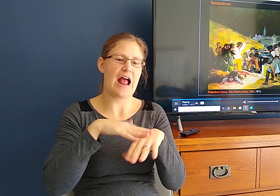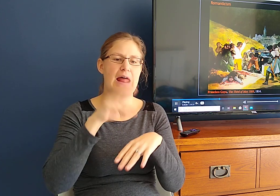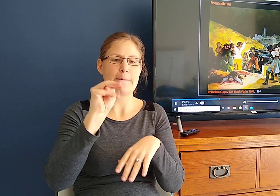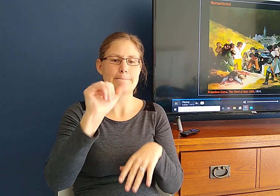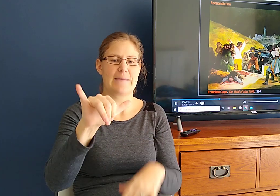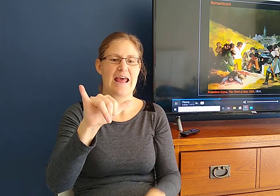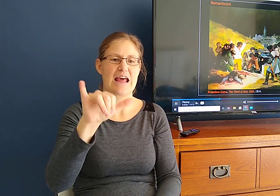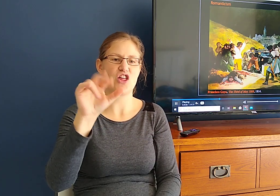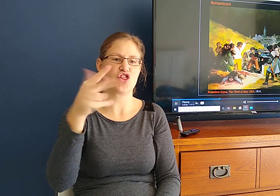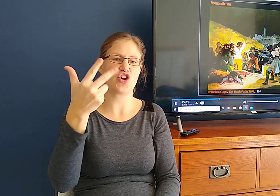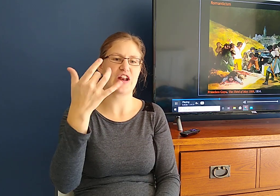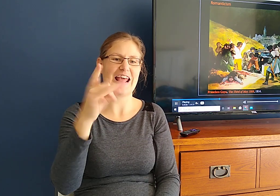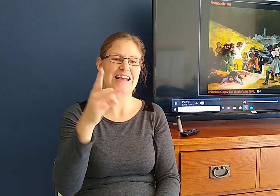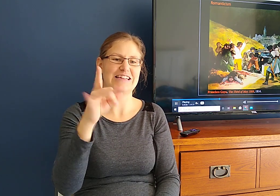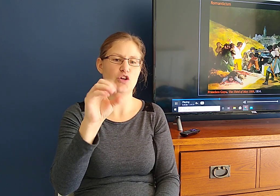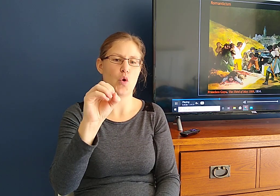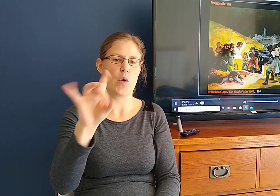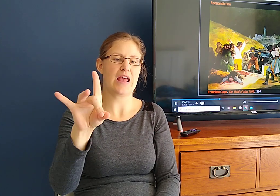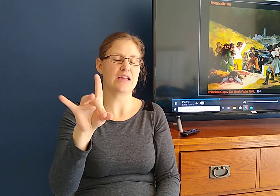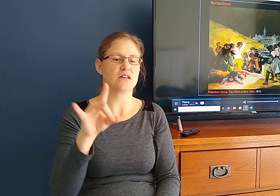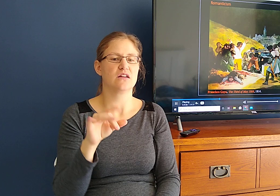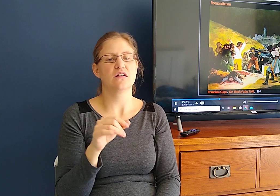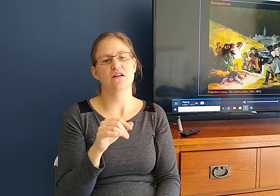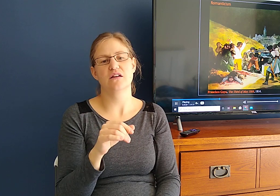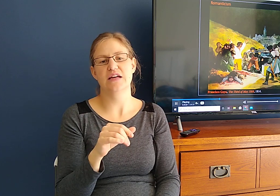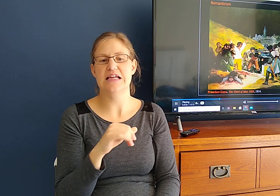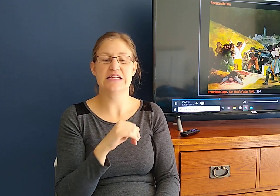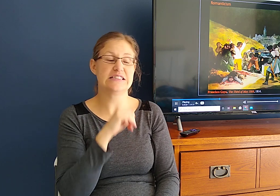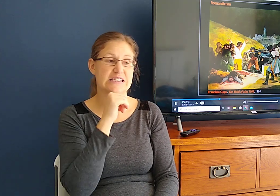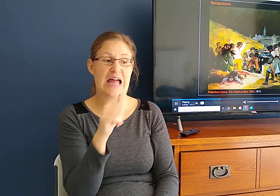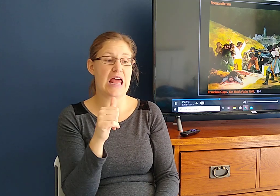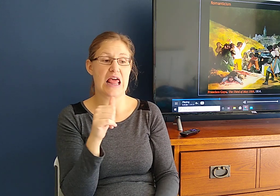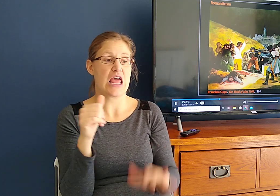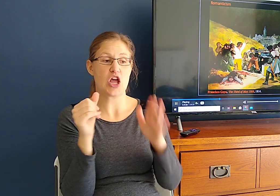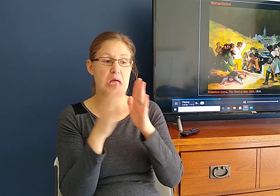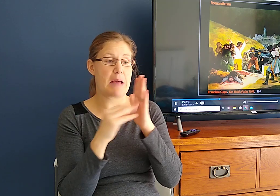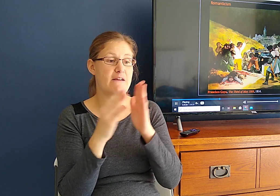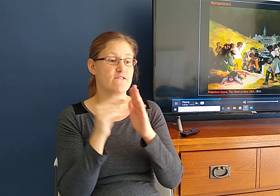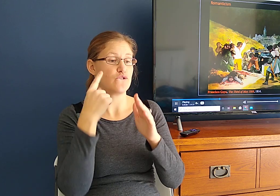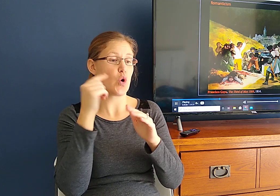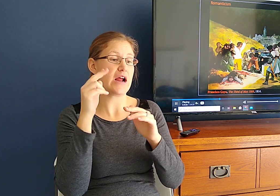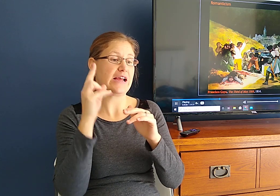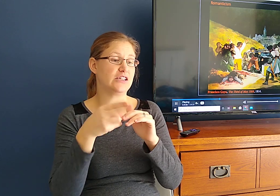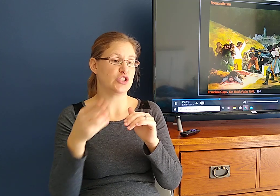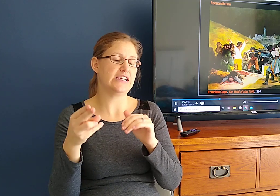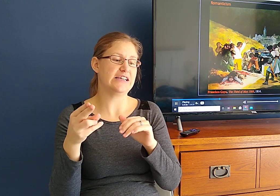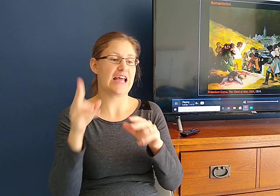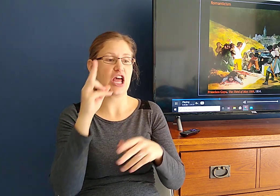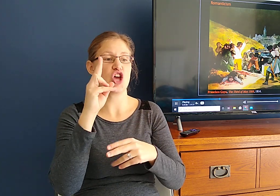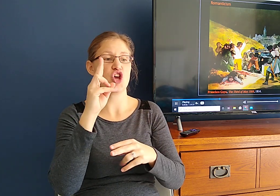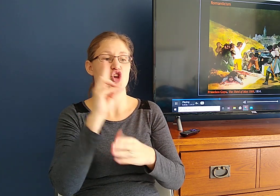painting is not a mere reconstruction of history. It is a universal protest against the brutality